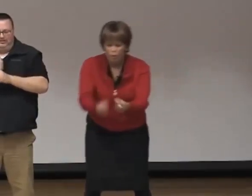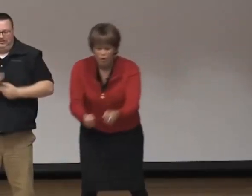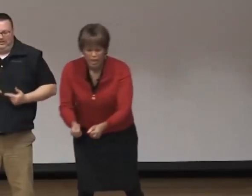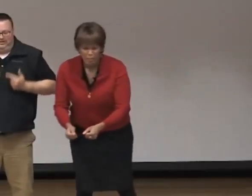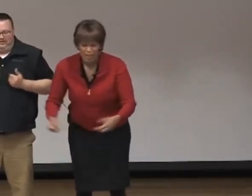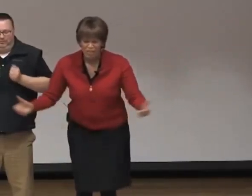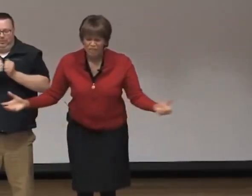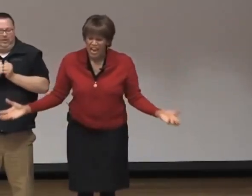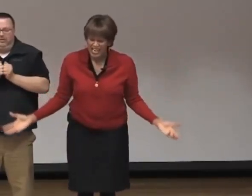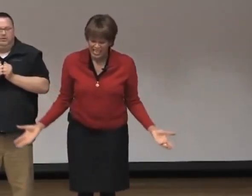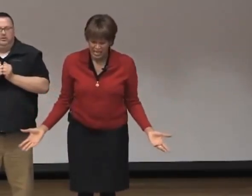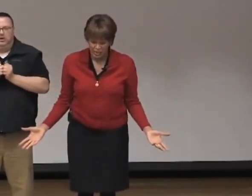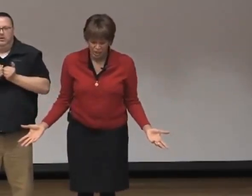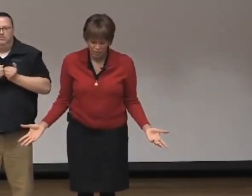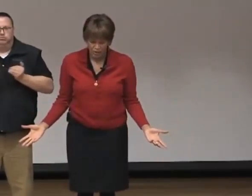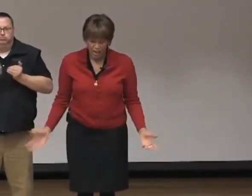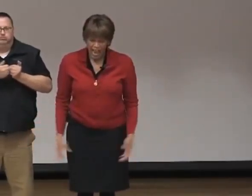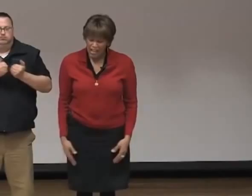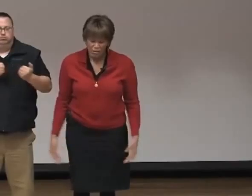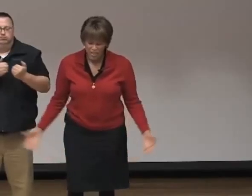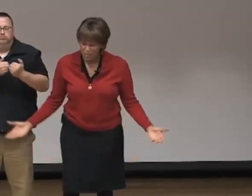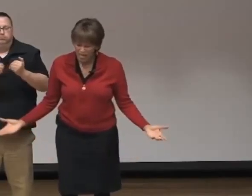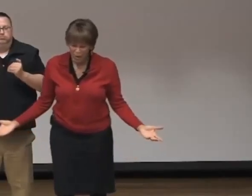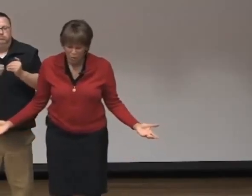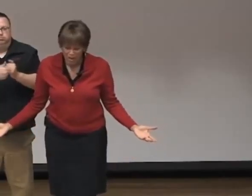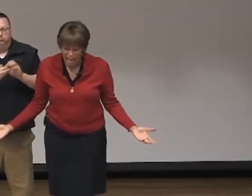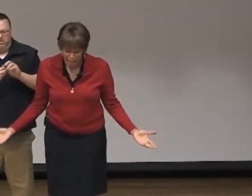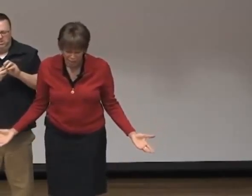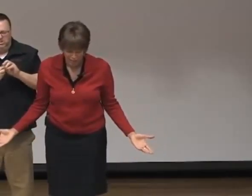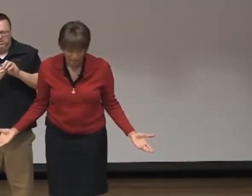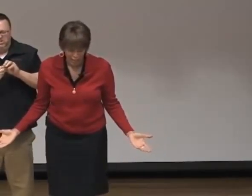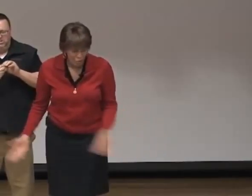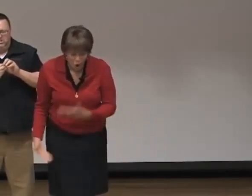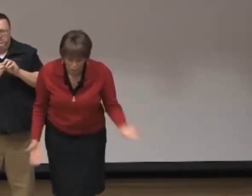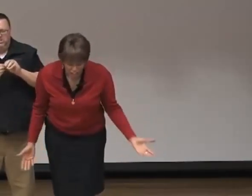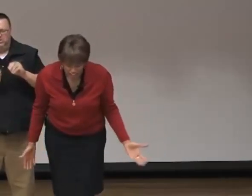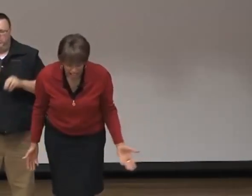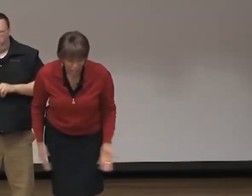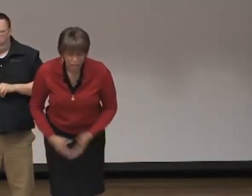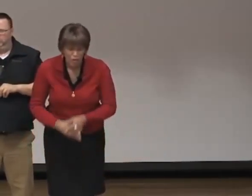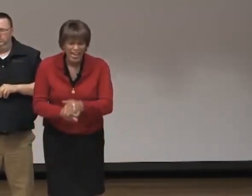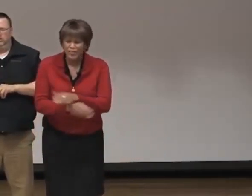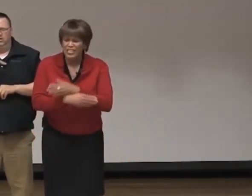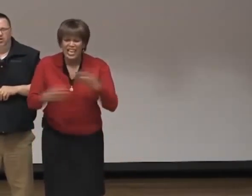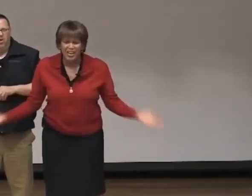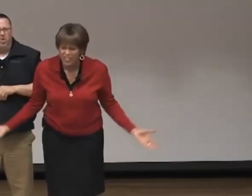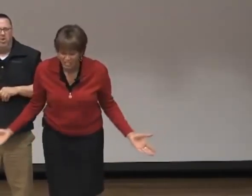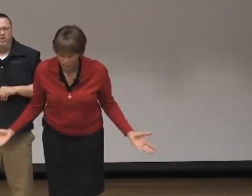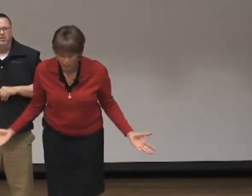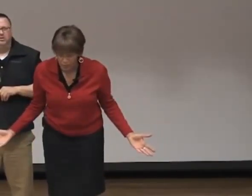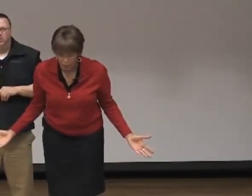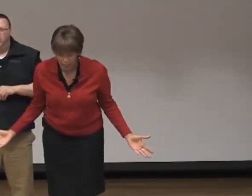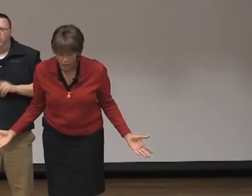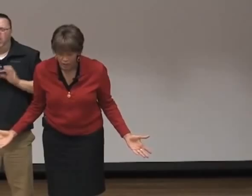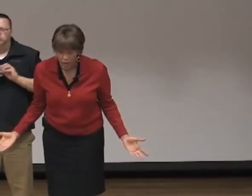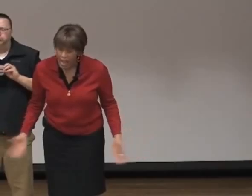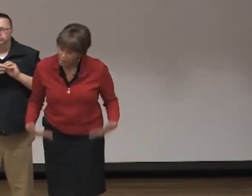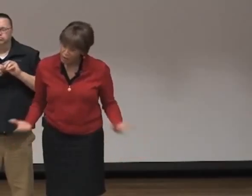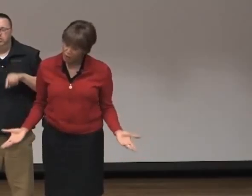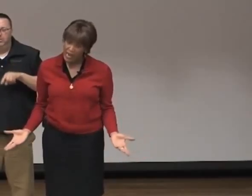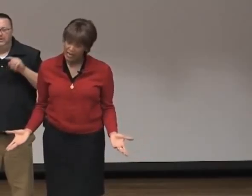all broken up and fighting each other. And you think, my God, what happened? You all look alike. You can't even tell the difference between each